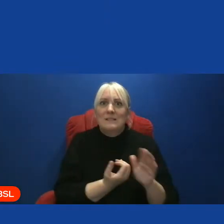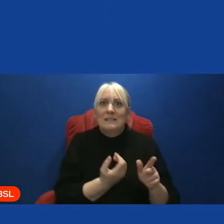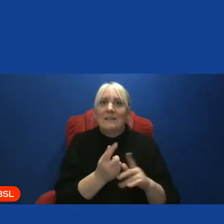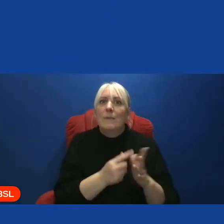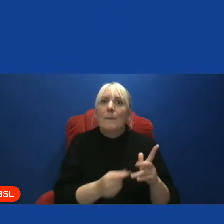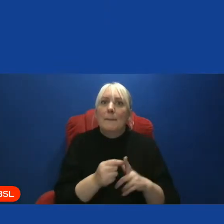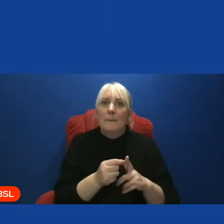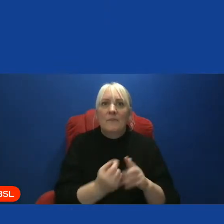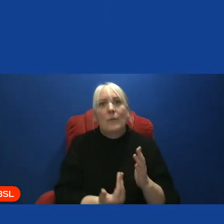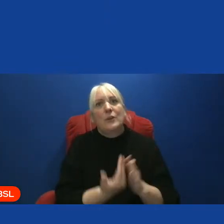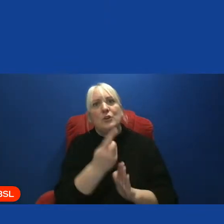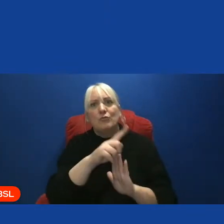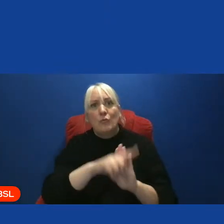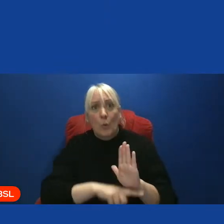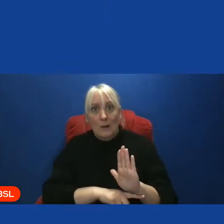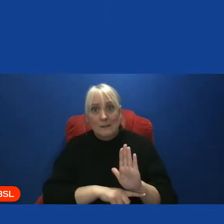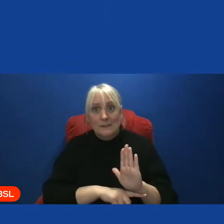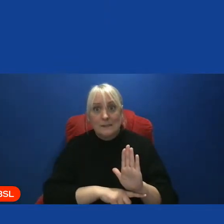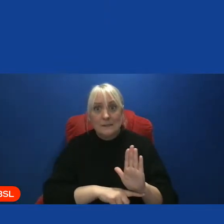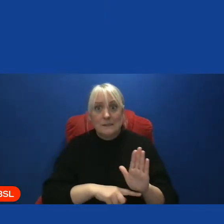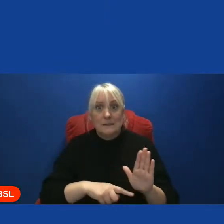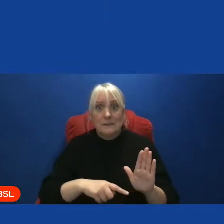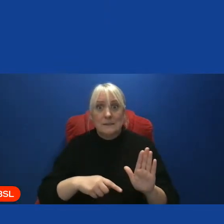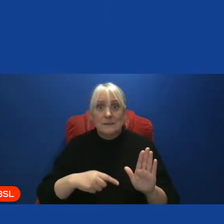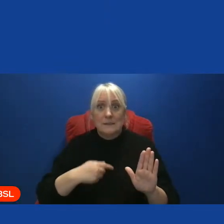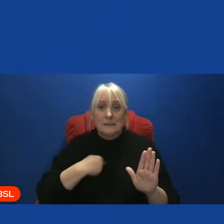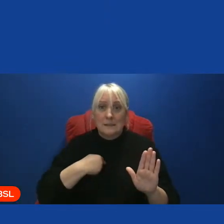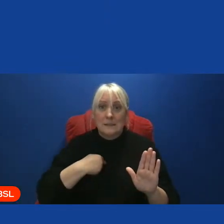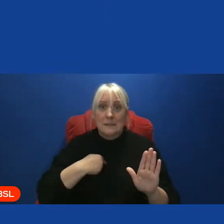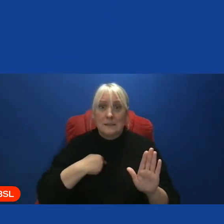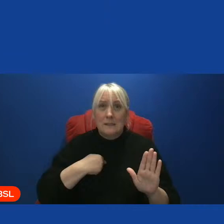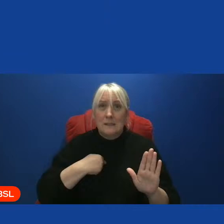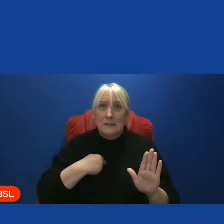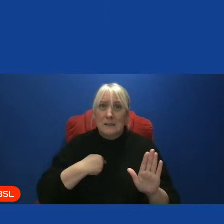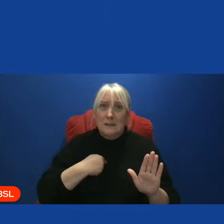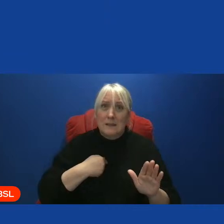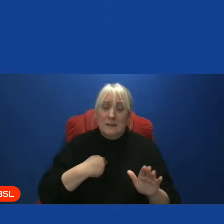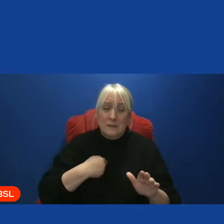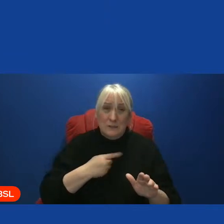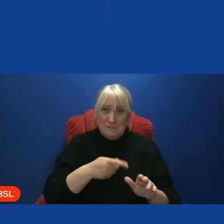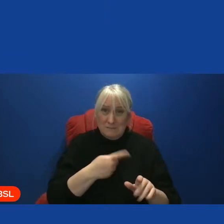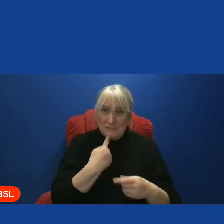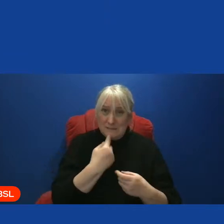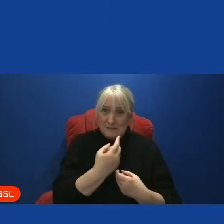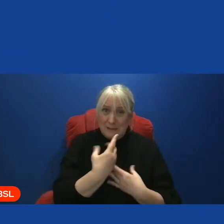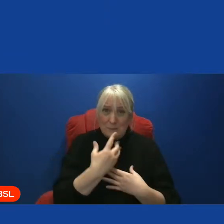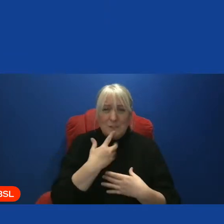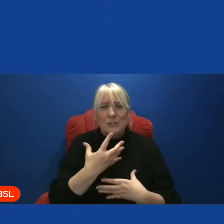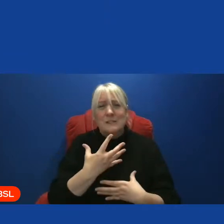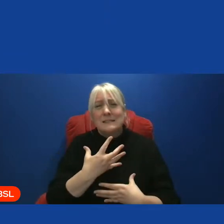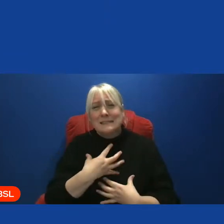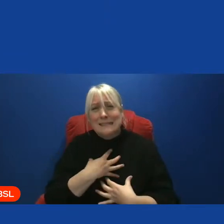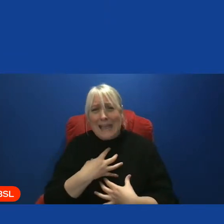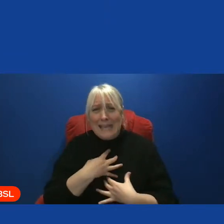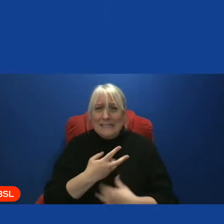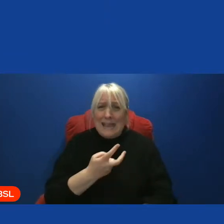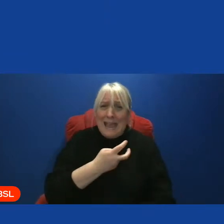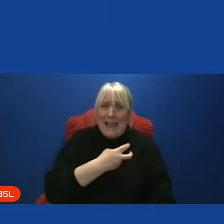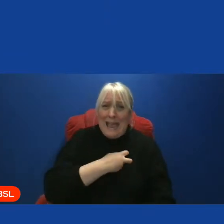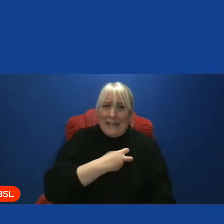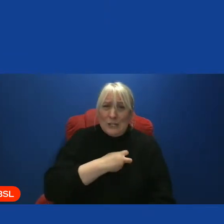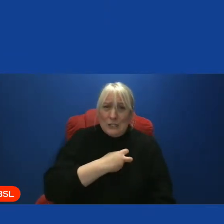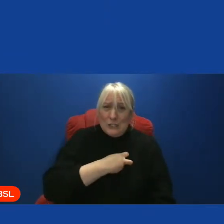And this is what upsets me, really. What she says is, I'm very scared and anxious person.